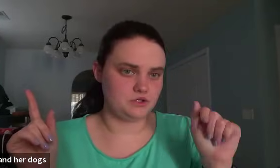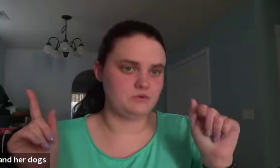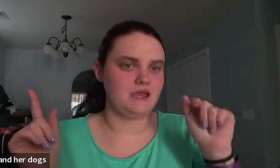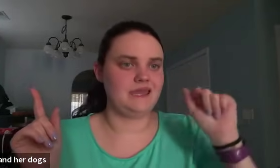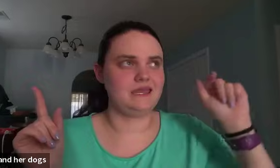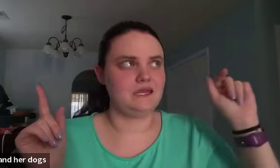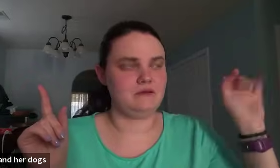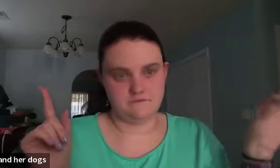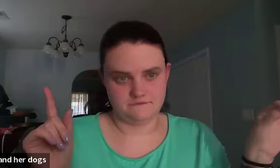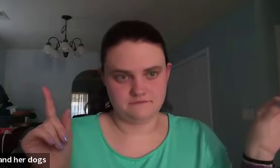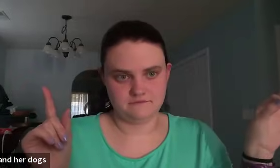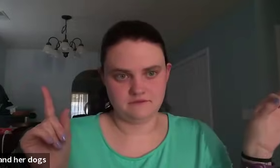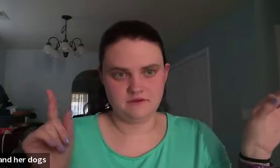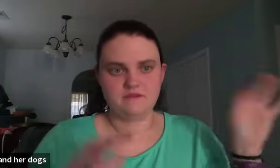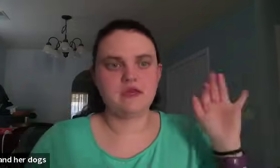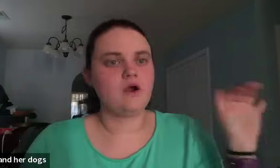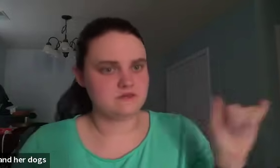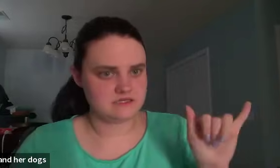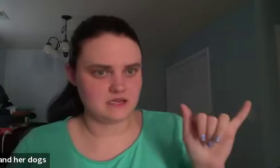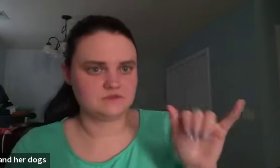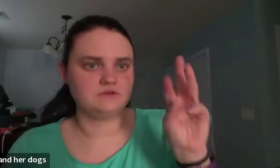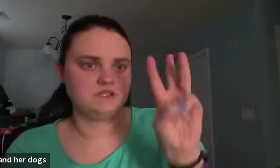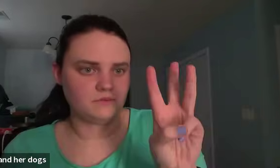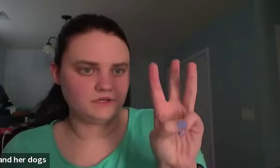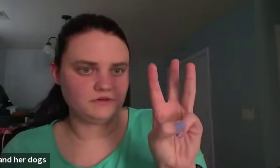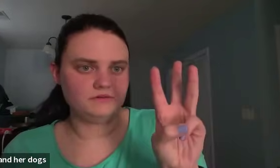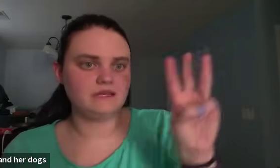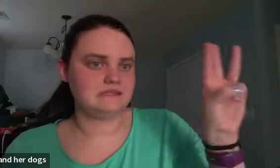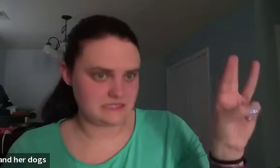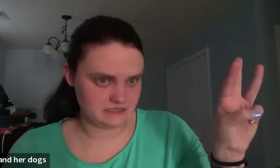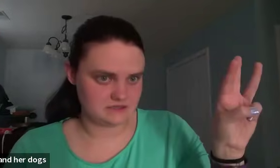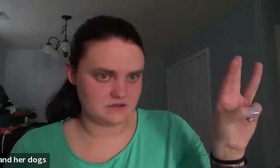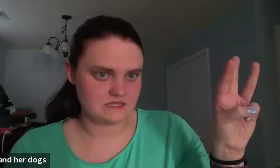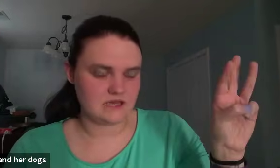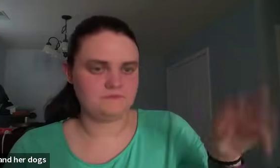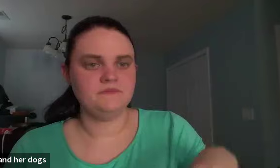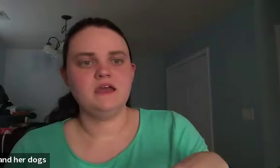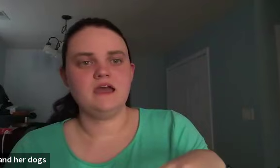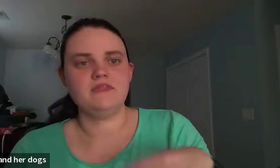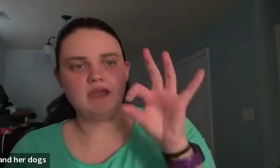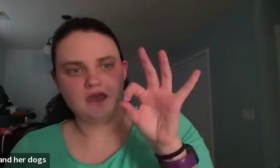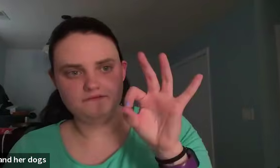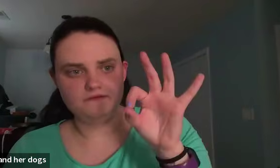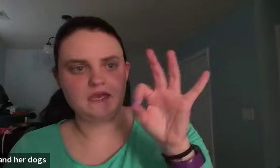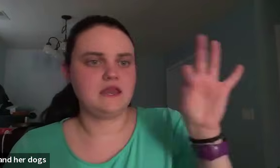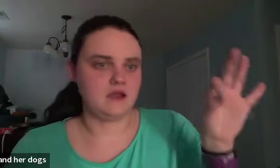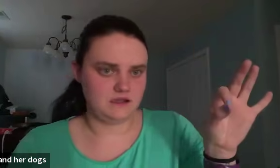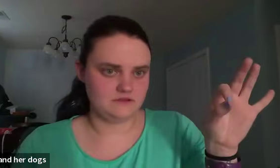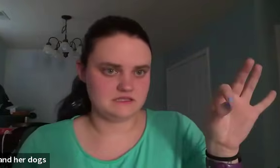W and F, they are the same. So W and 6 are the same, and then F and 9 are the